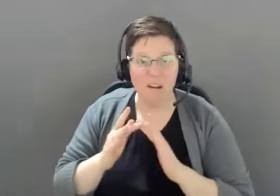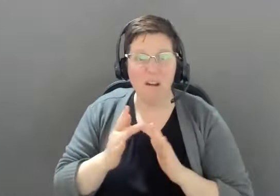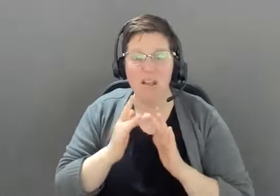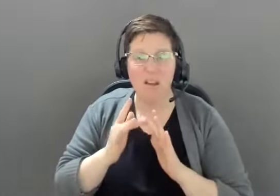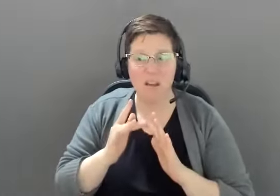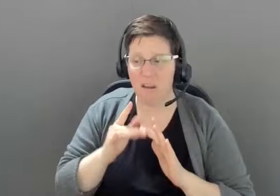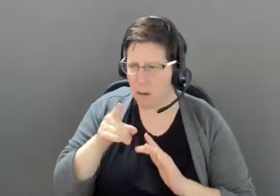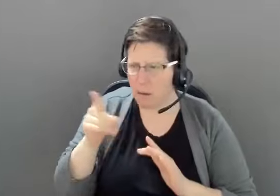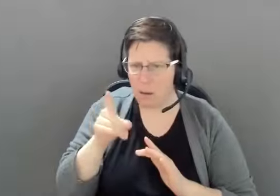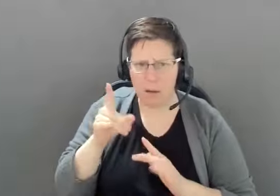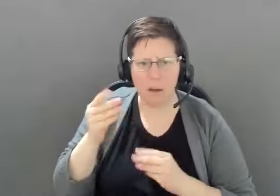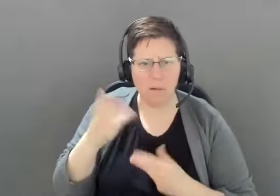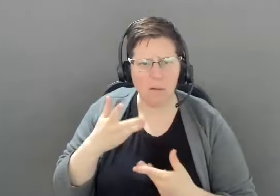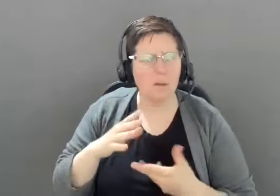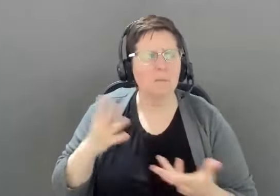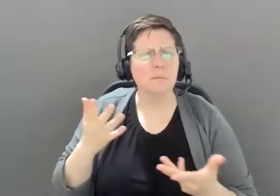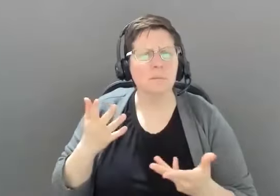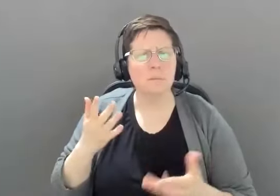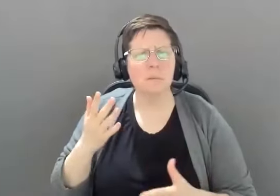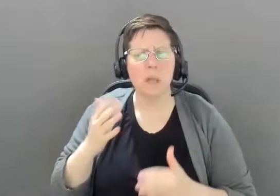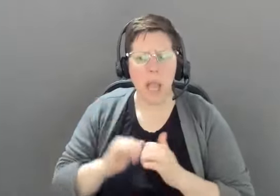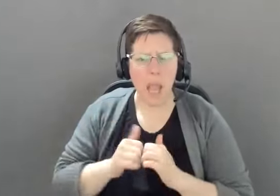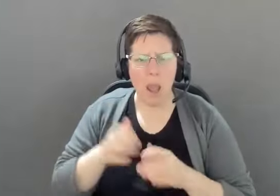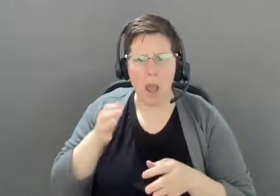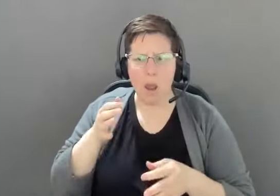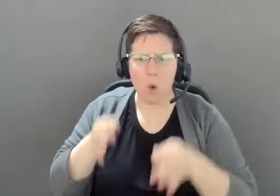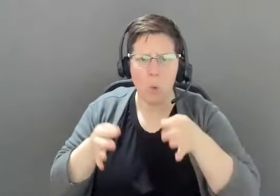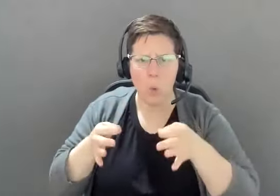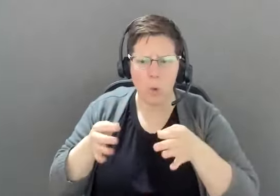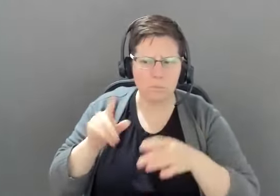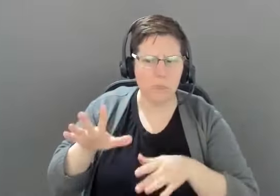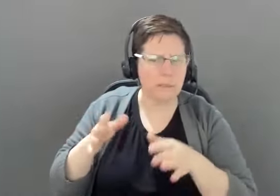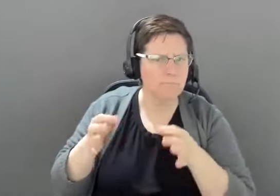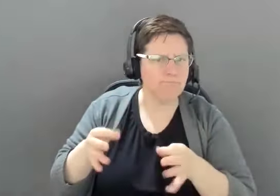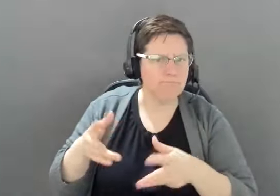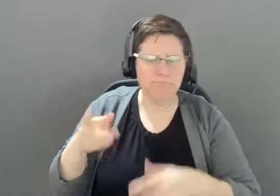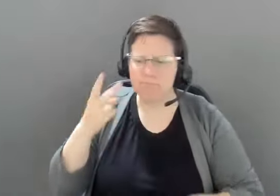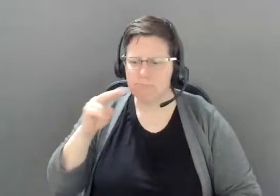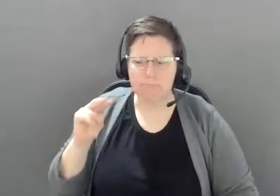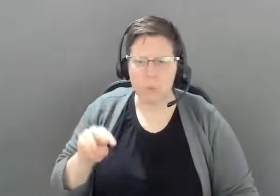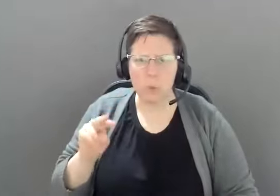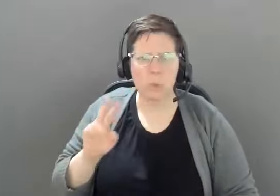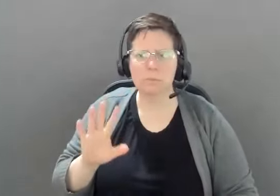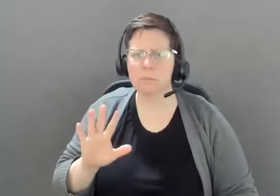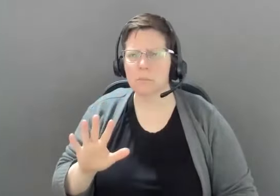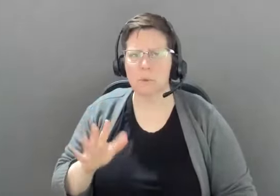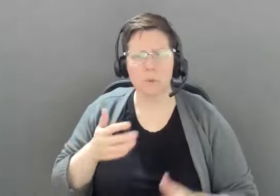could tell us a bit about how the courts were viewing the issue. We tried to track the